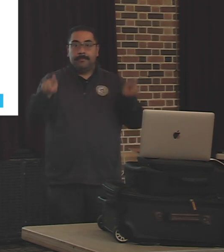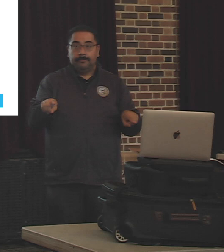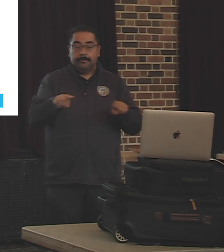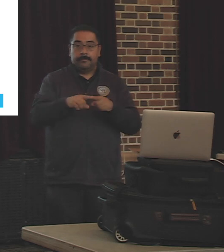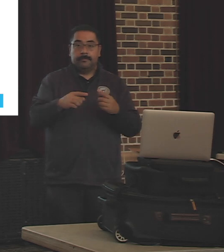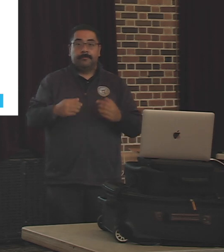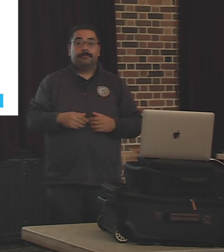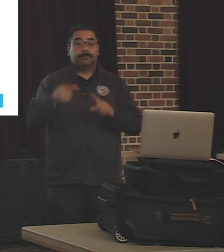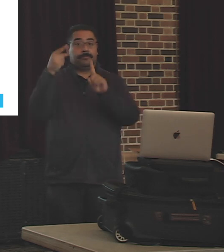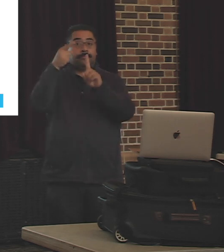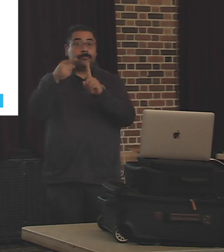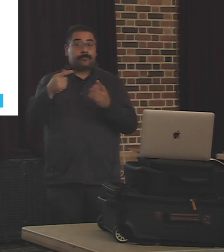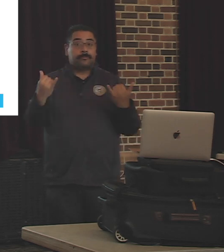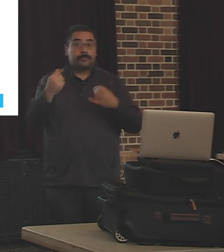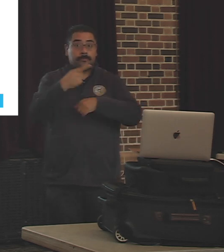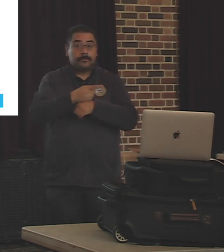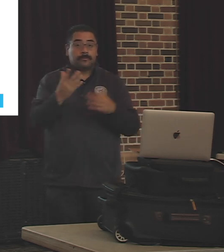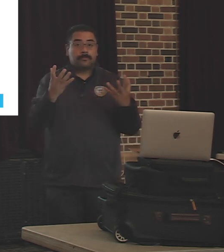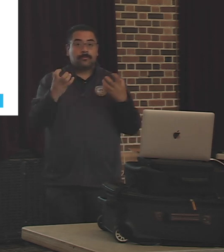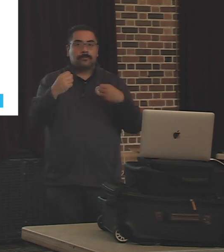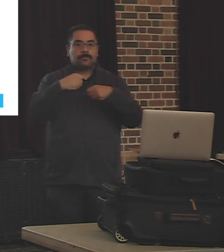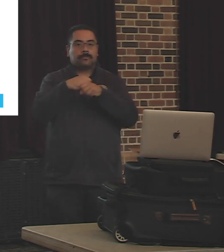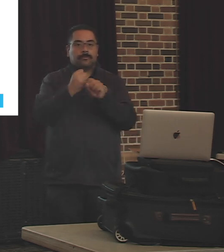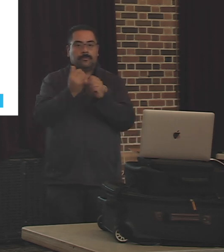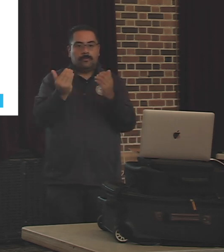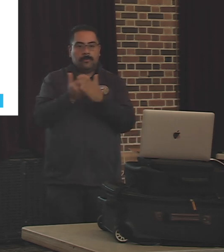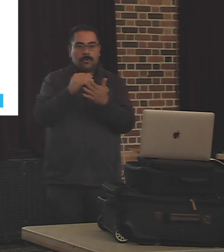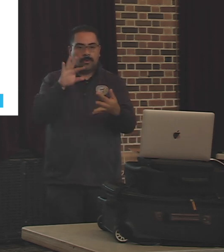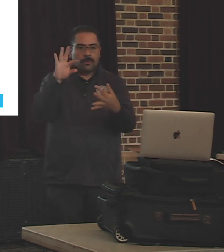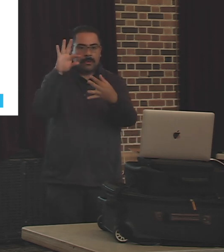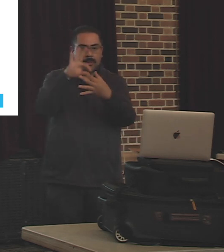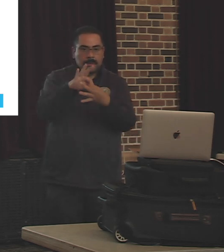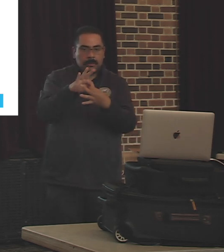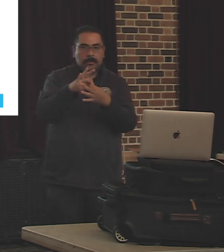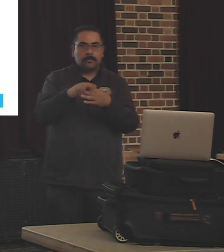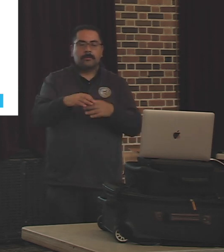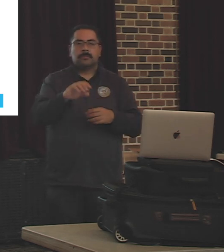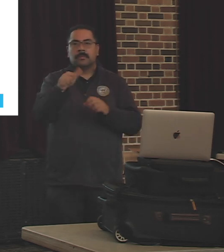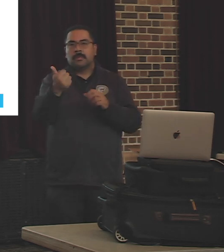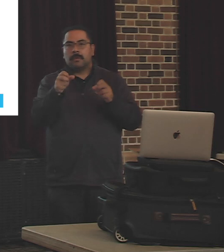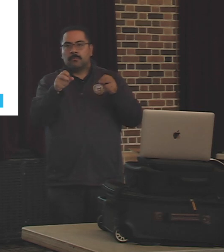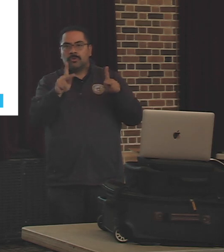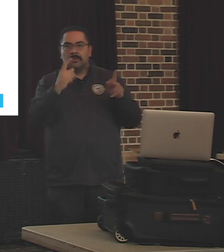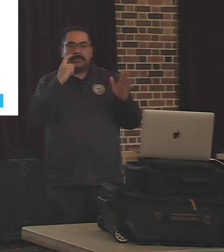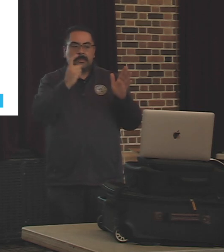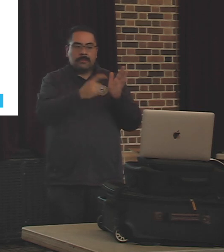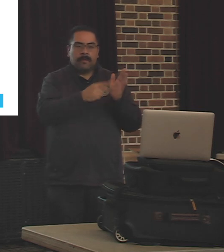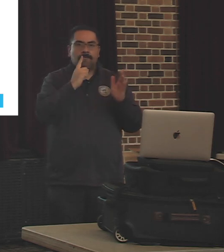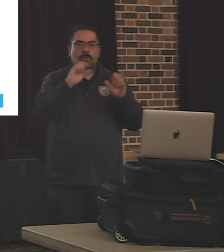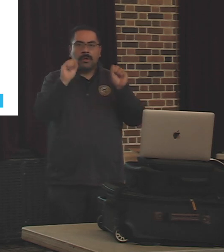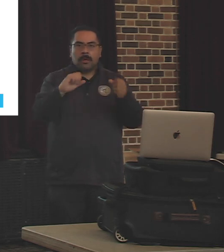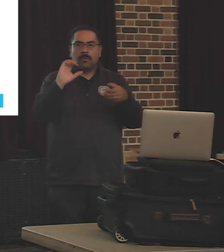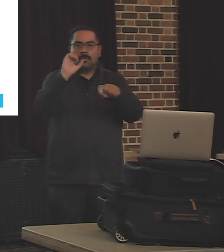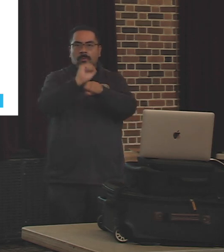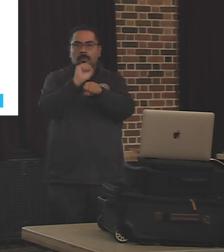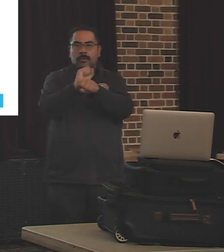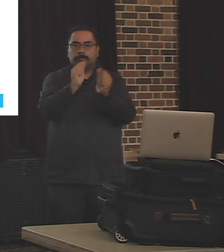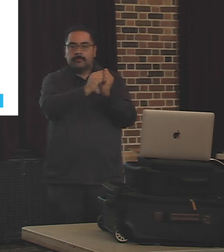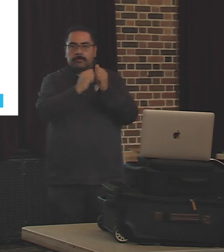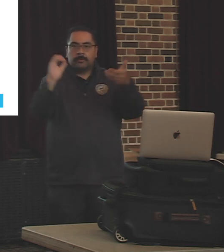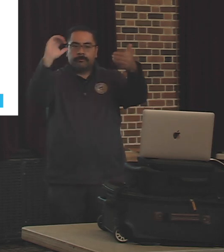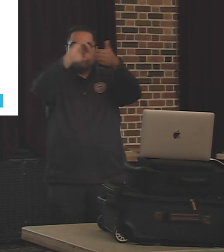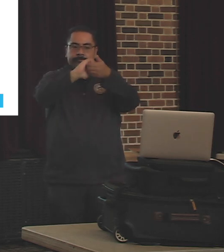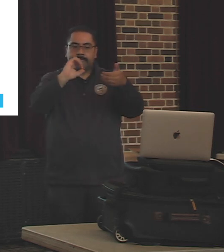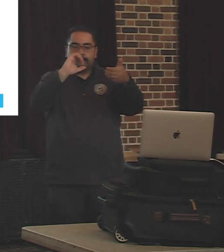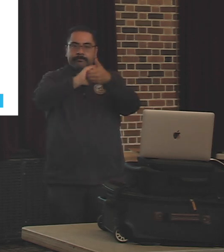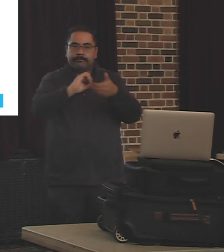Today's goals. We want to make new connections and identify opportunities for partnerships, inform the public on key